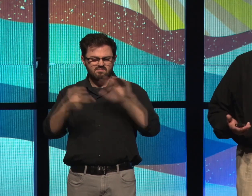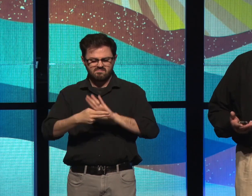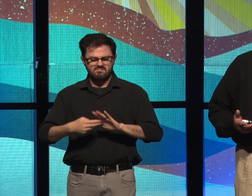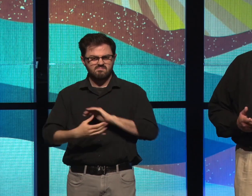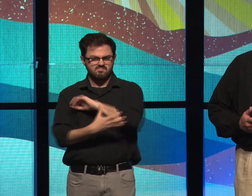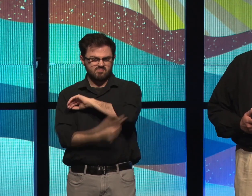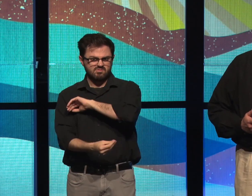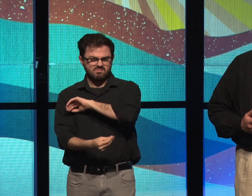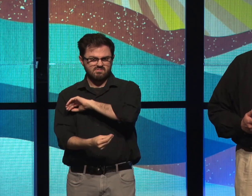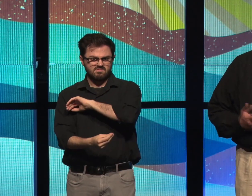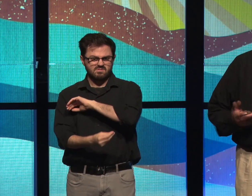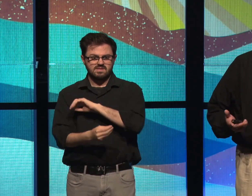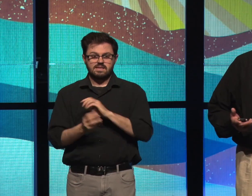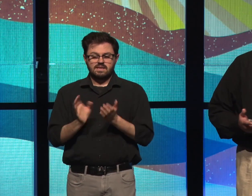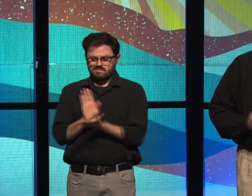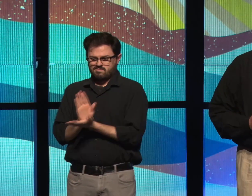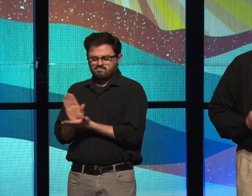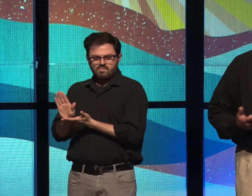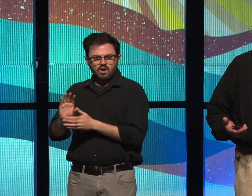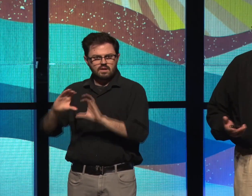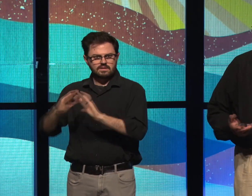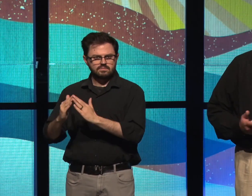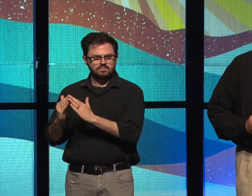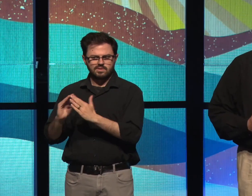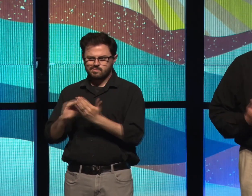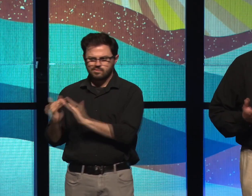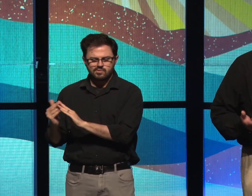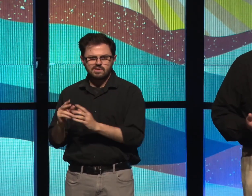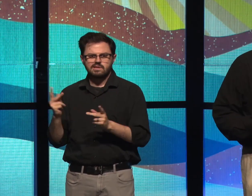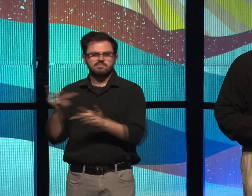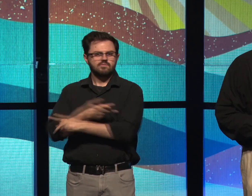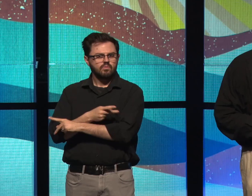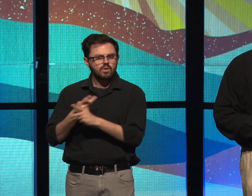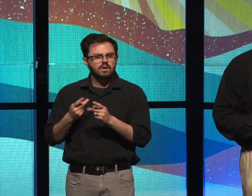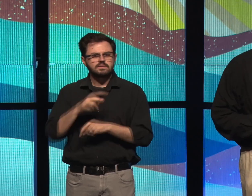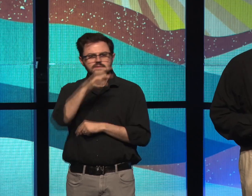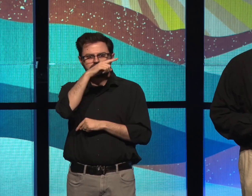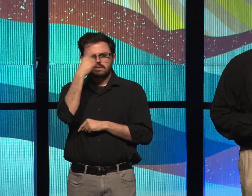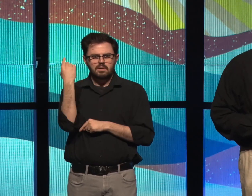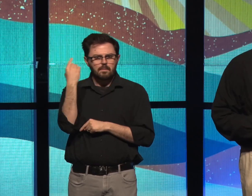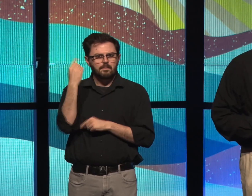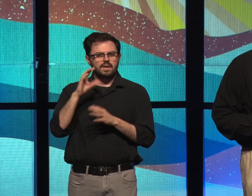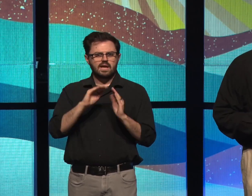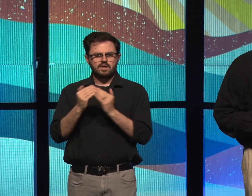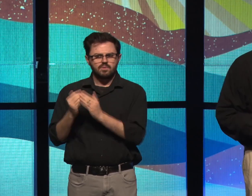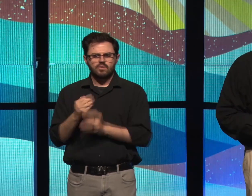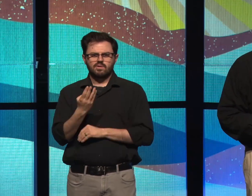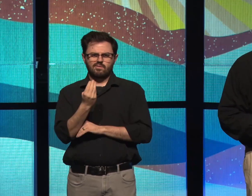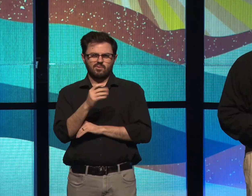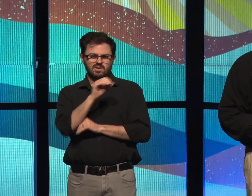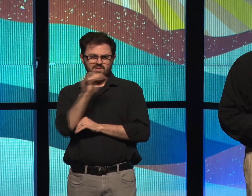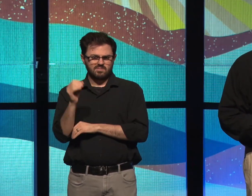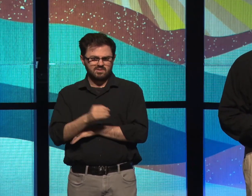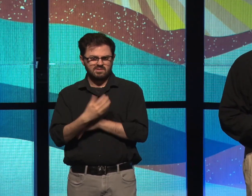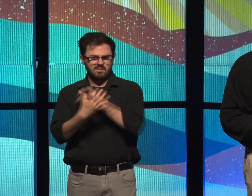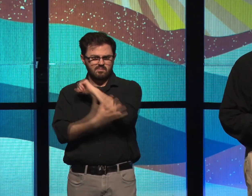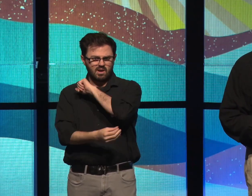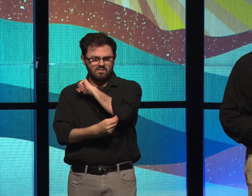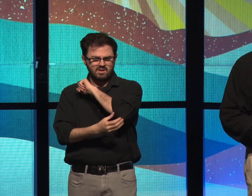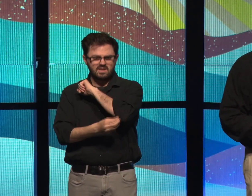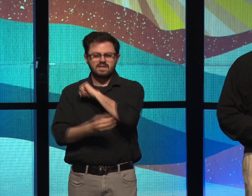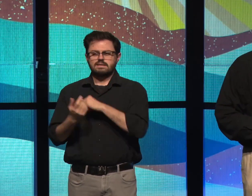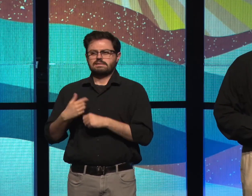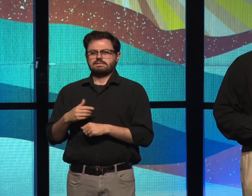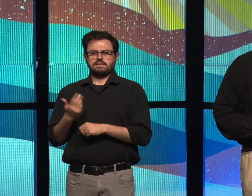our marginalized communities, with the Black community at 14%, our Latinx community and residents disproportionately impacted